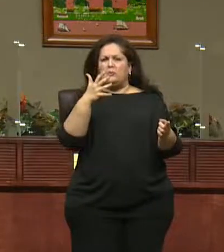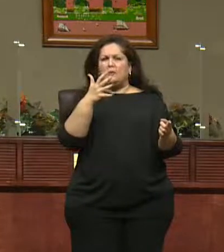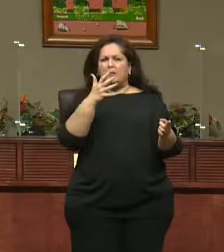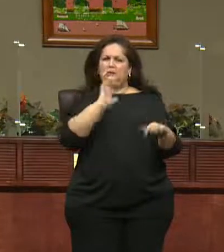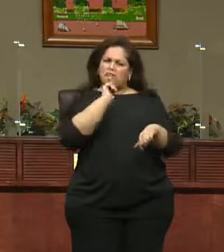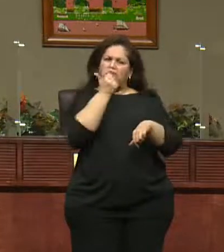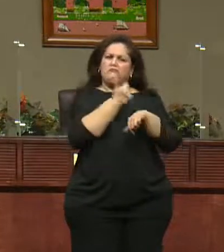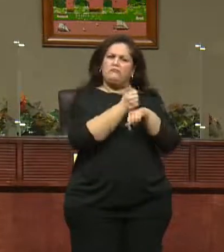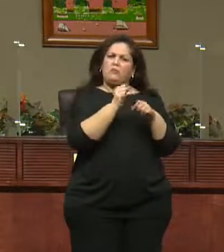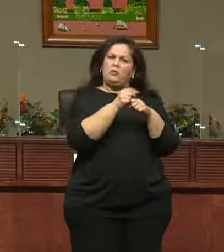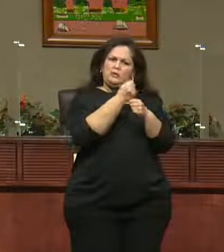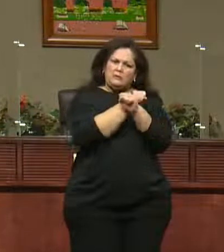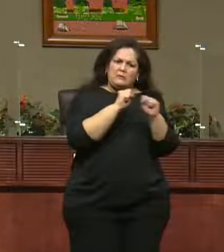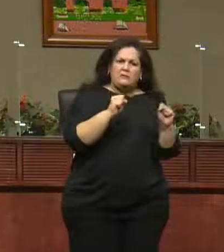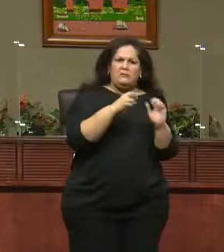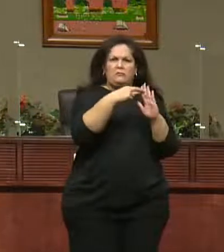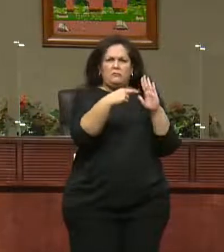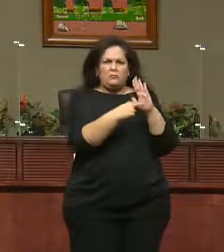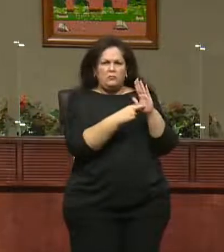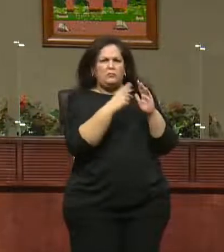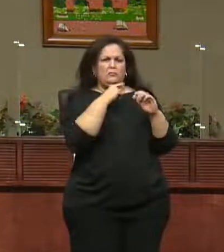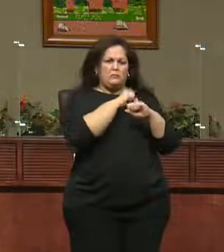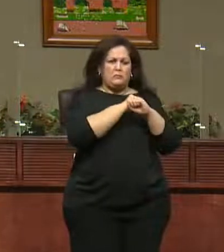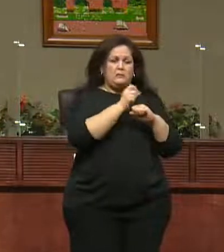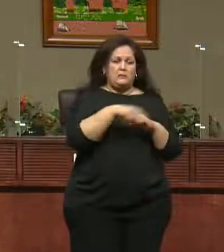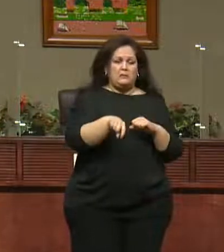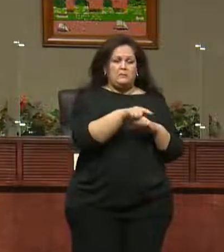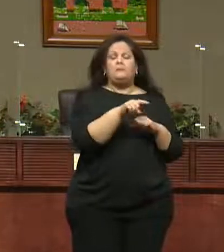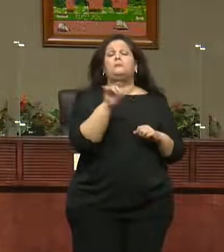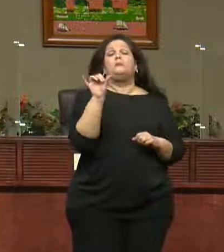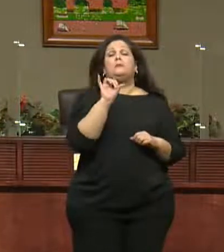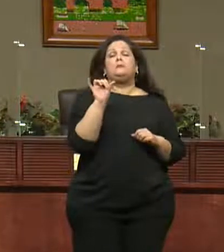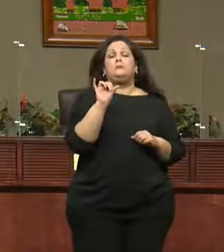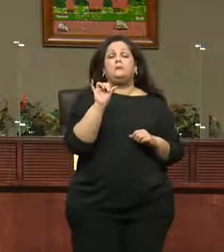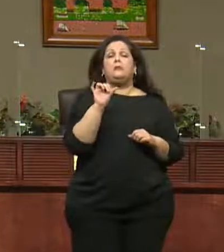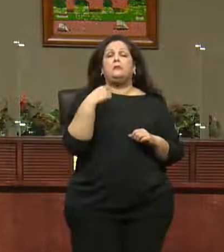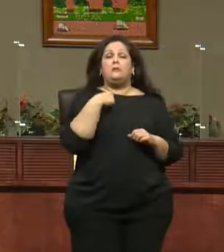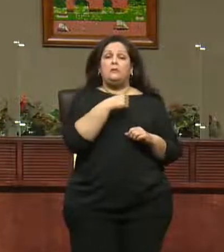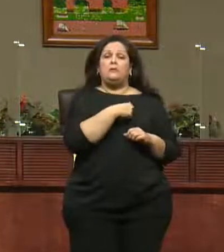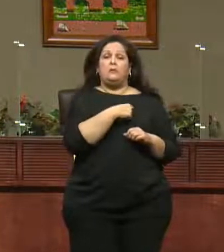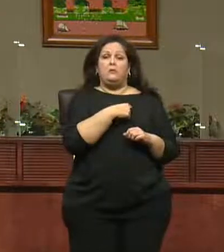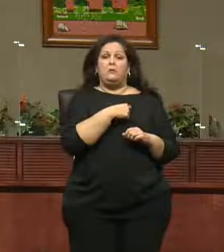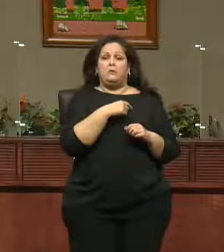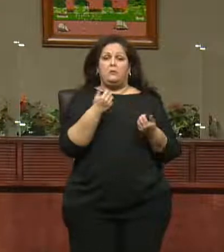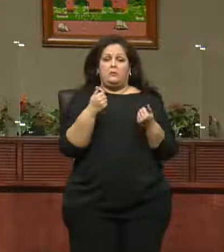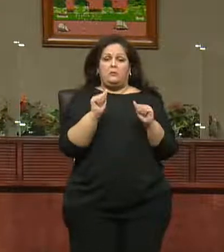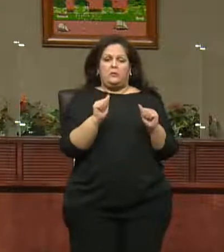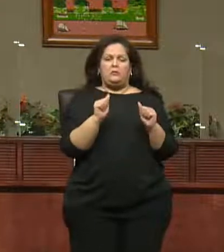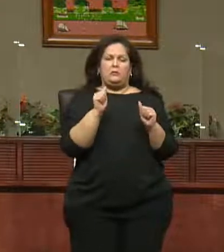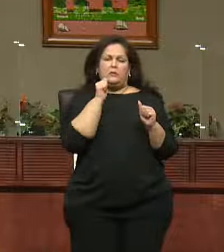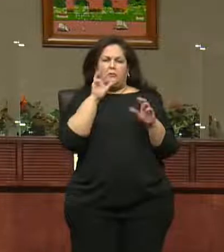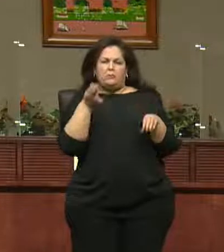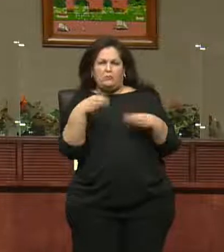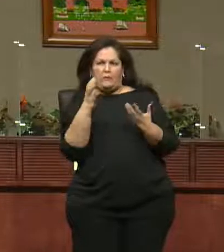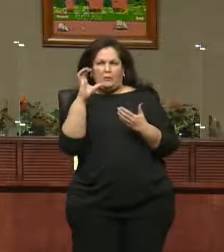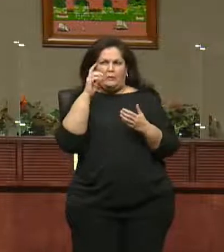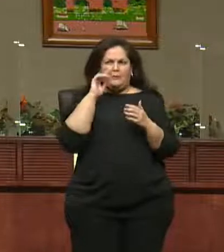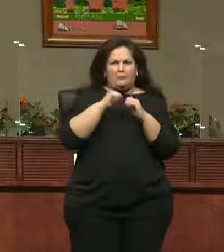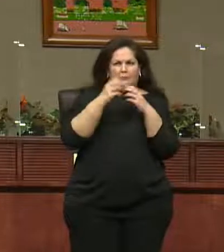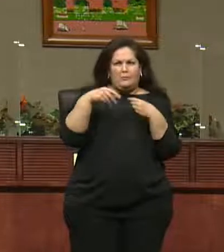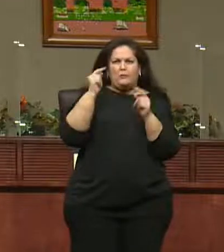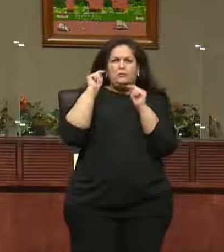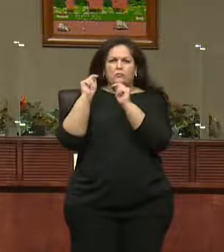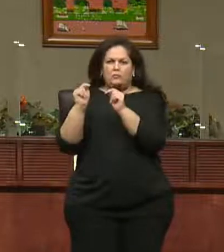safety precautions in place for them. We're also working to increase tutoring opportunities for those students so they